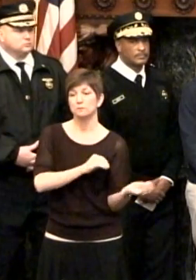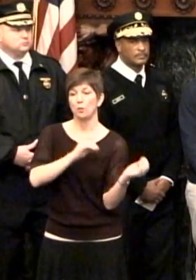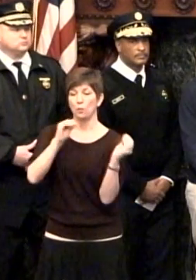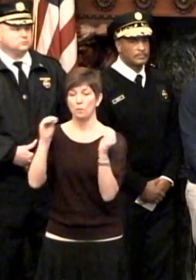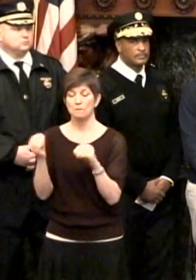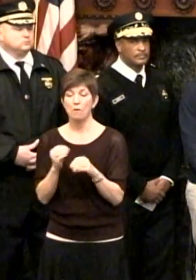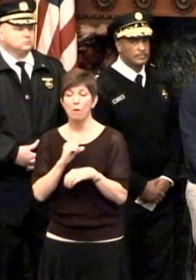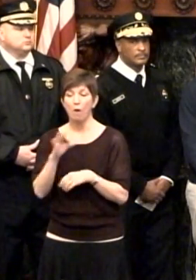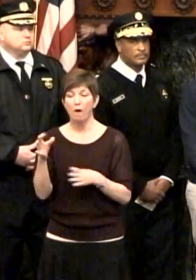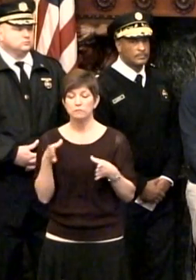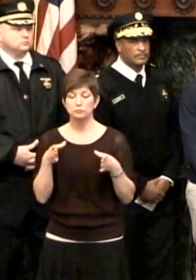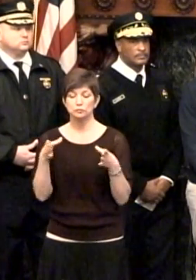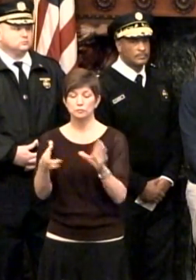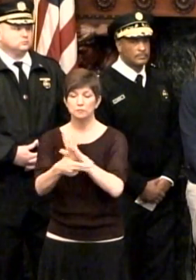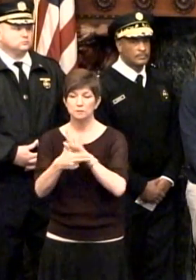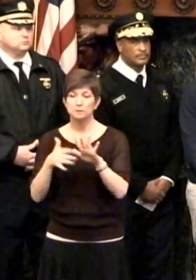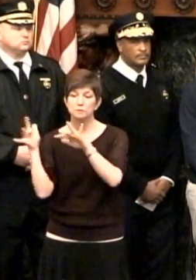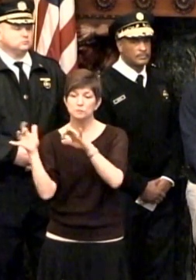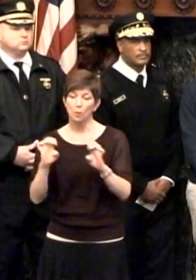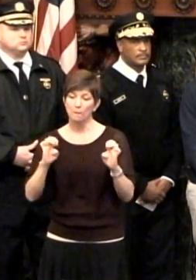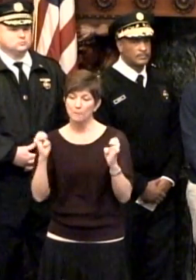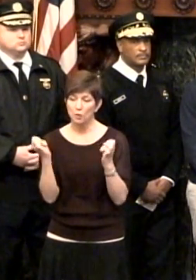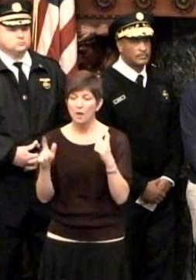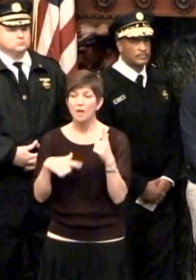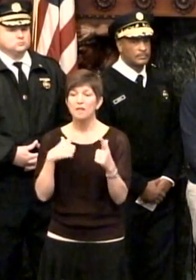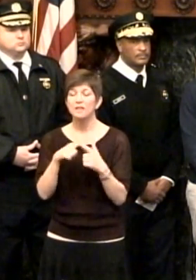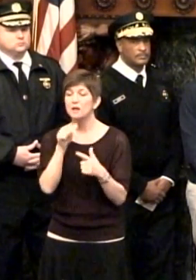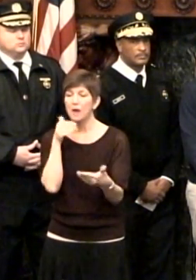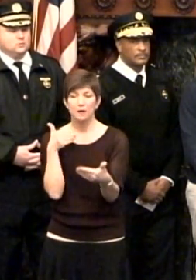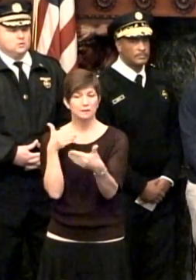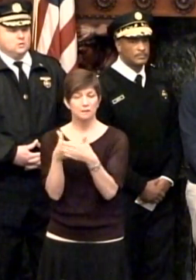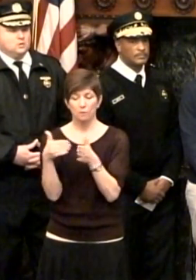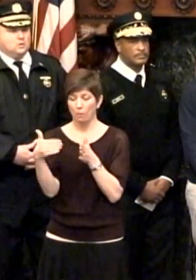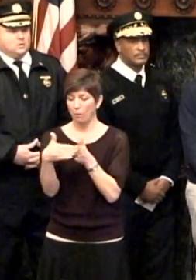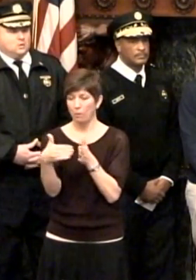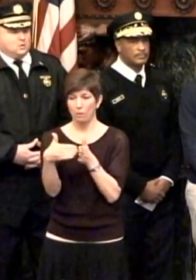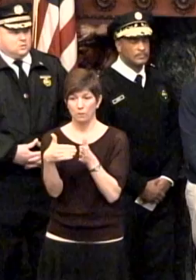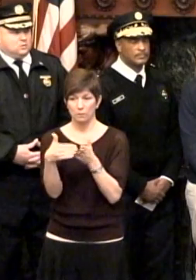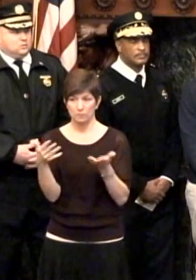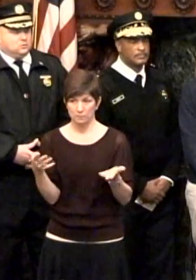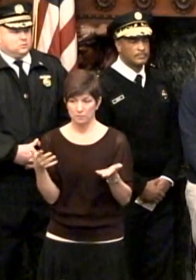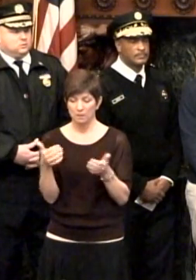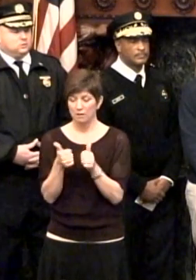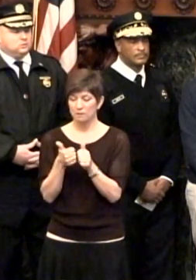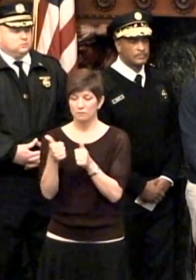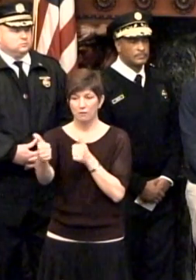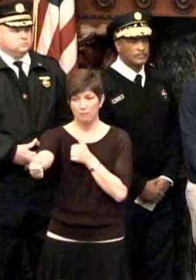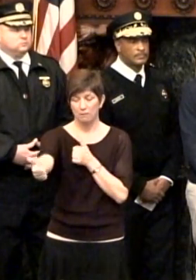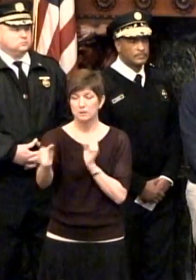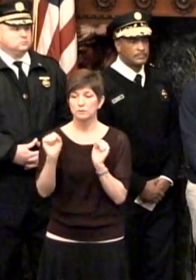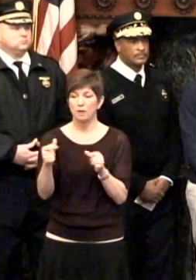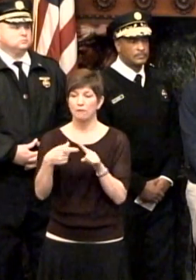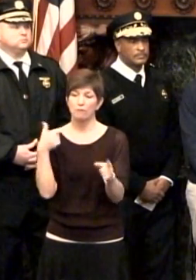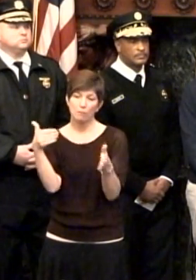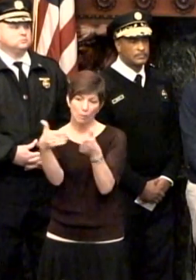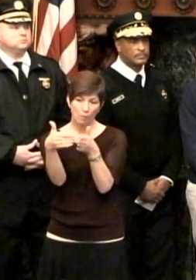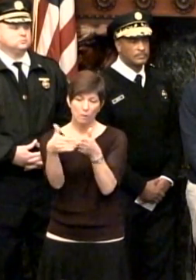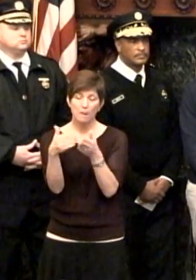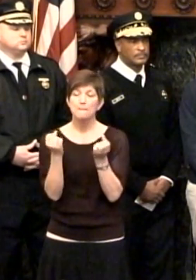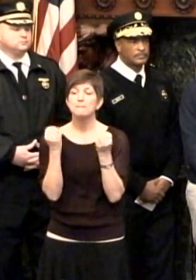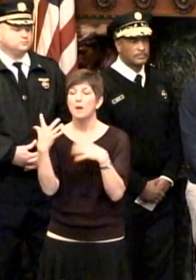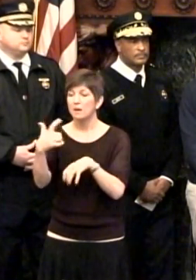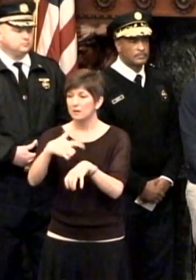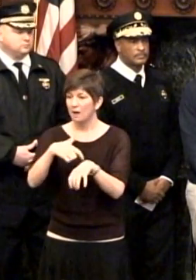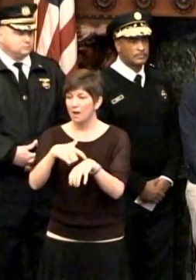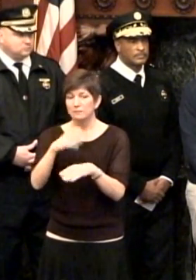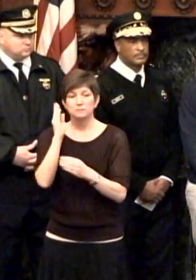snow emergency route, park your car away from any corner as far as possible. We have, in many instances, of